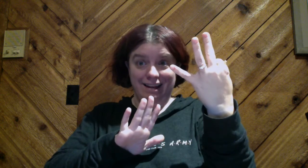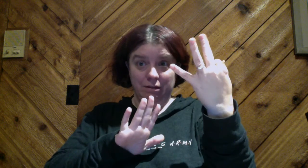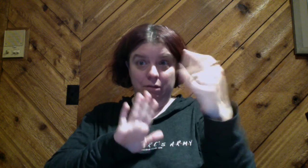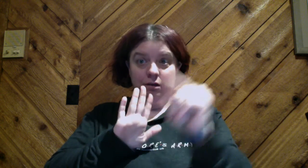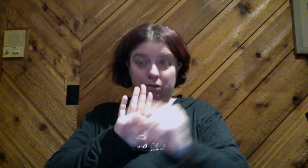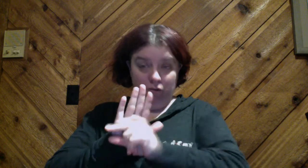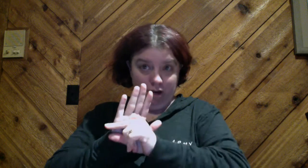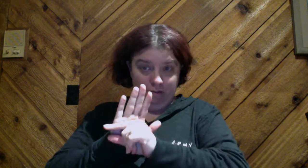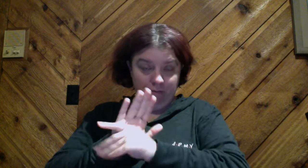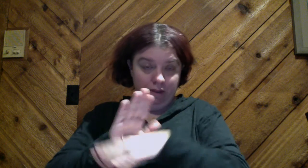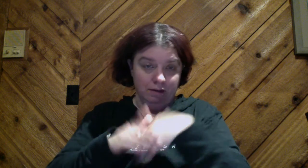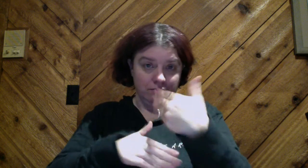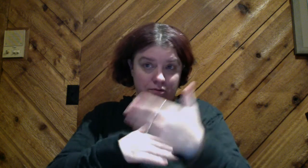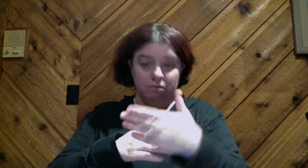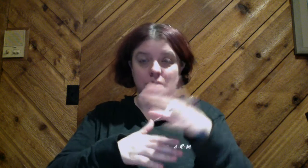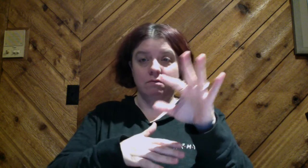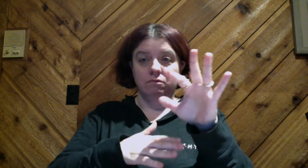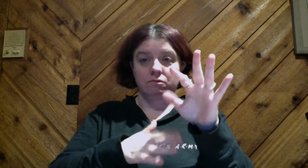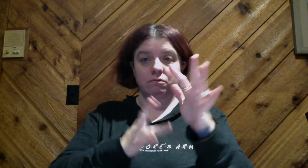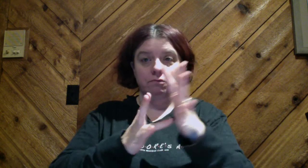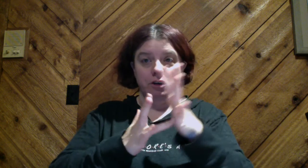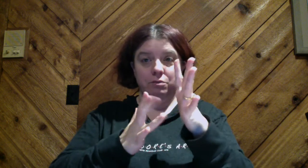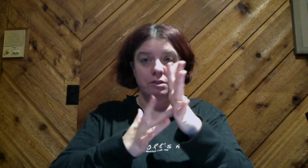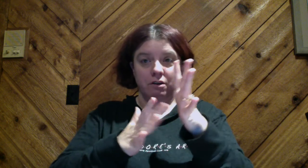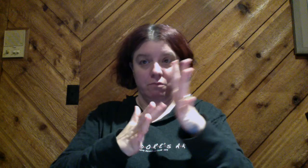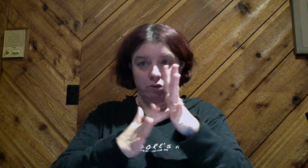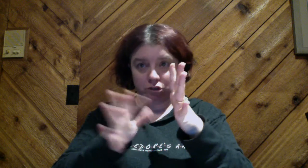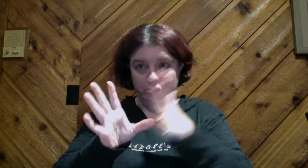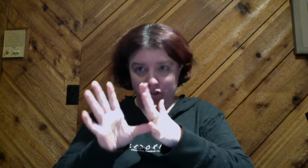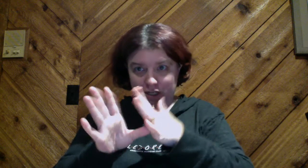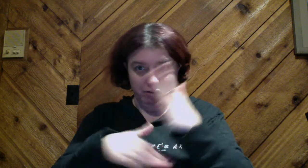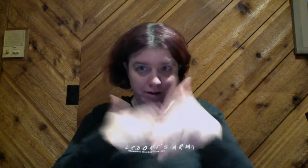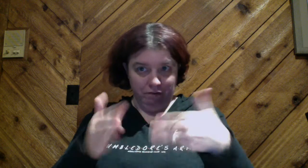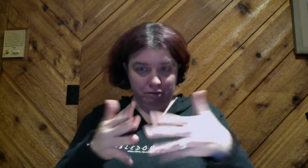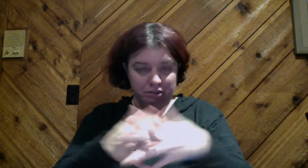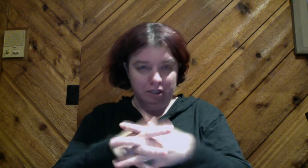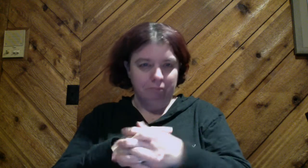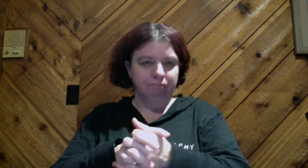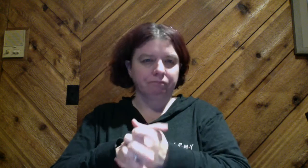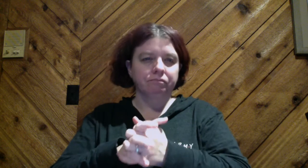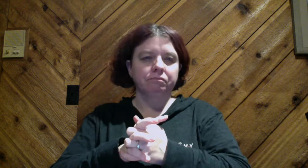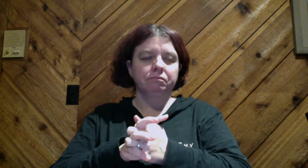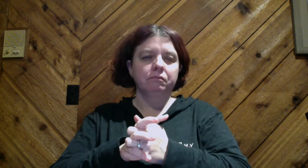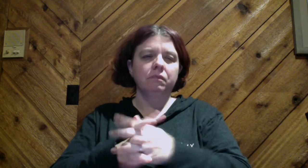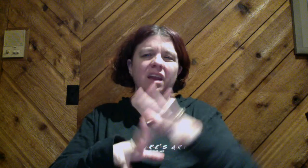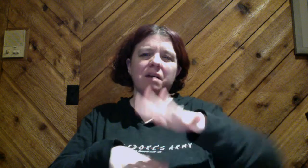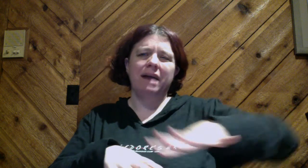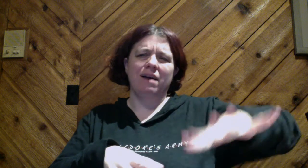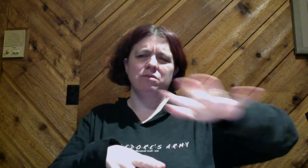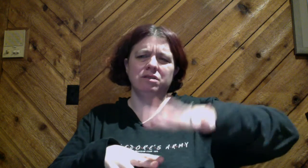ninth grade. And then freshman, sophomore, junior, senior have their own sign. About.